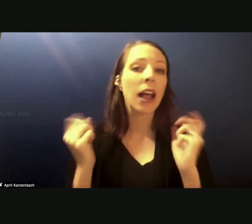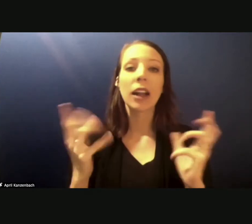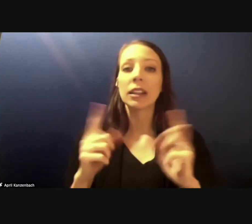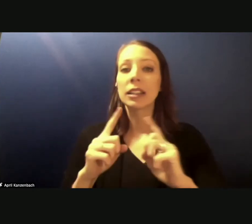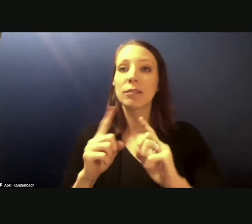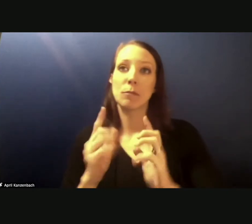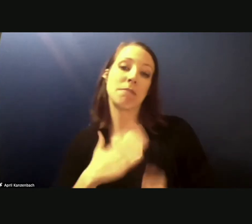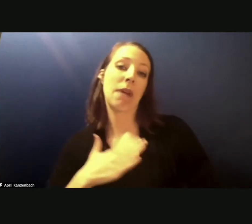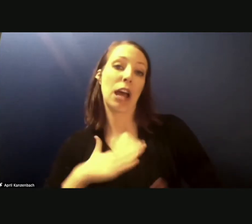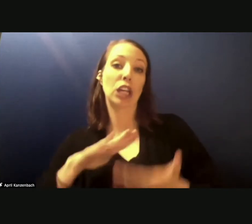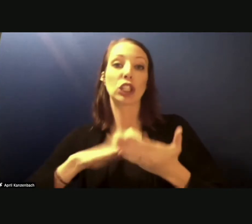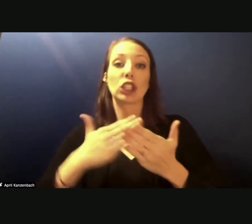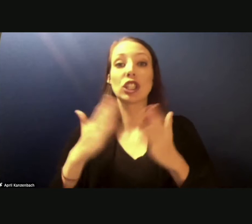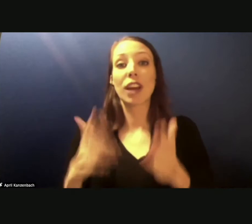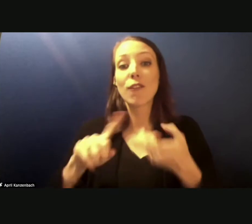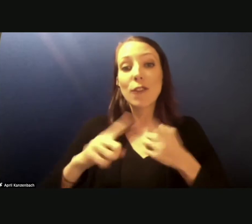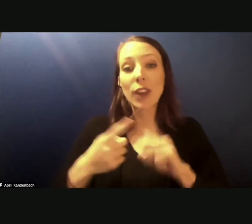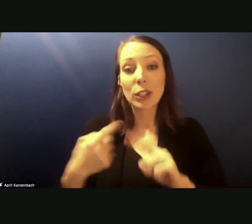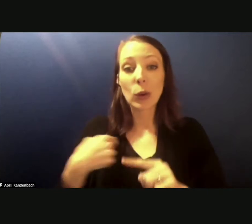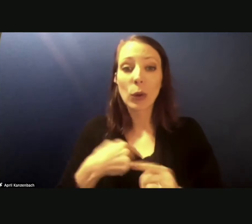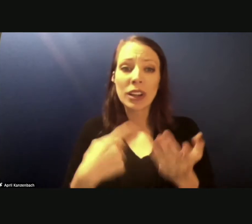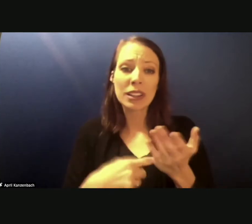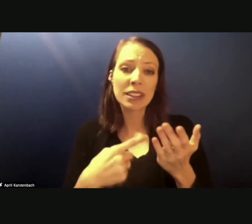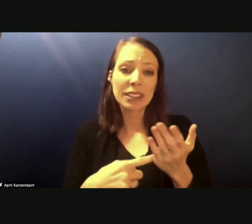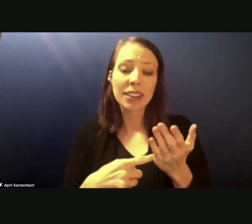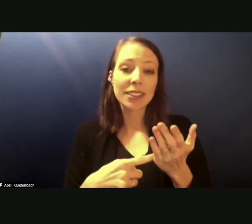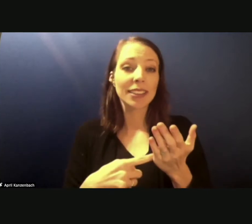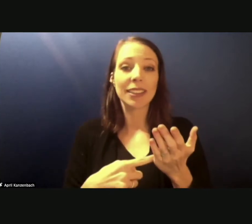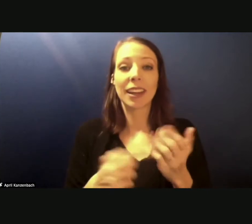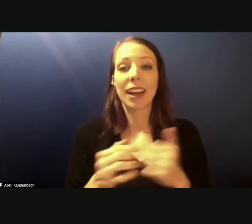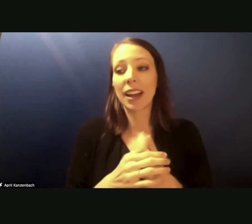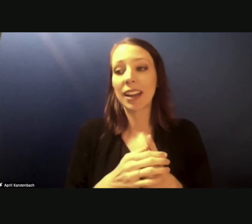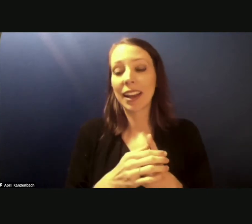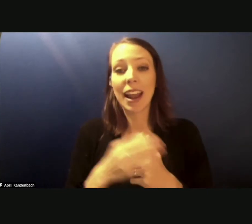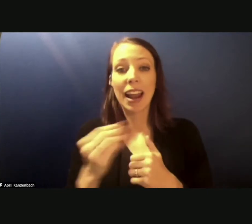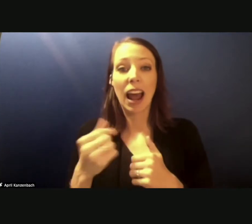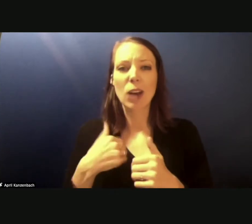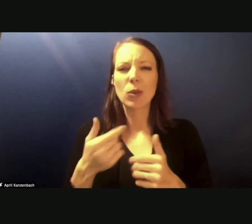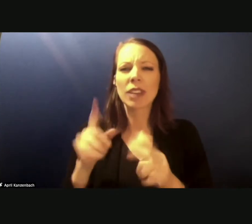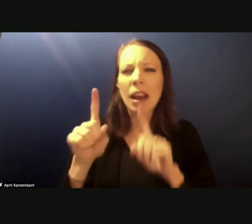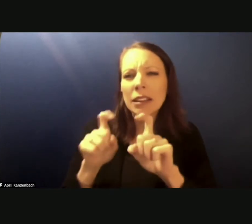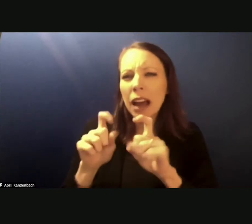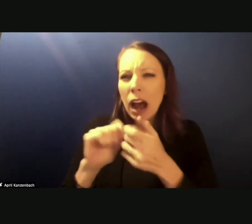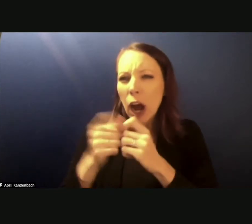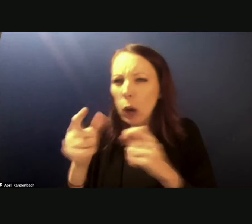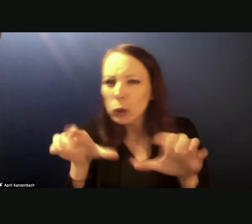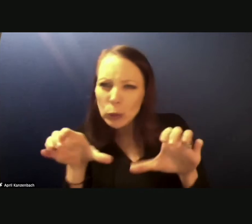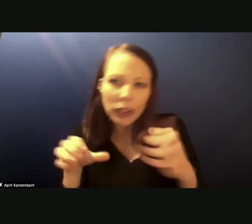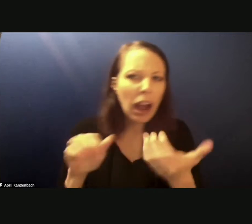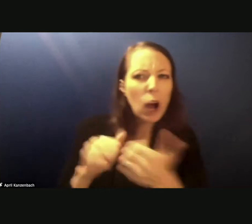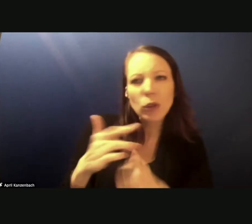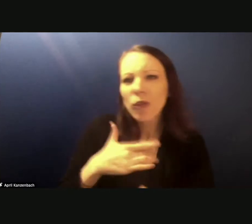my chef friends and we were talking, online, we were talking. And so I was asking, how are you doing? How are you